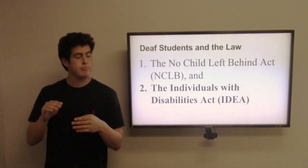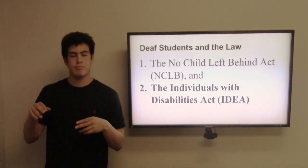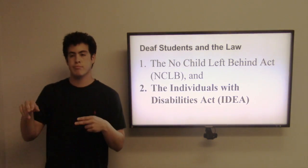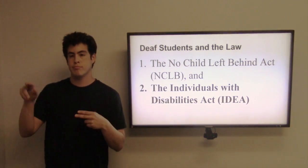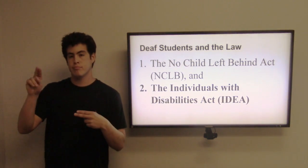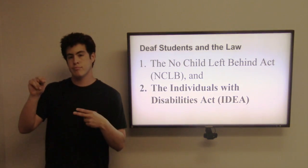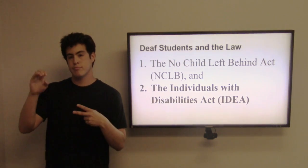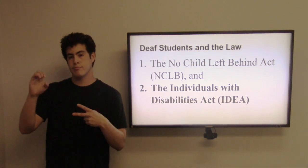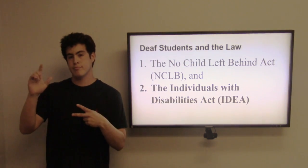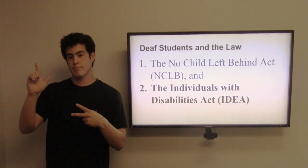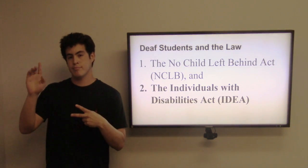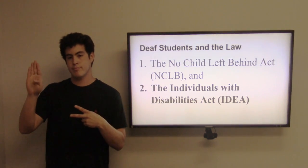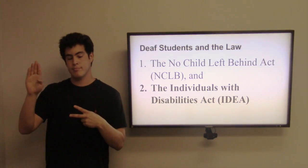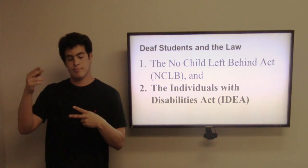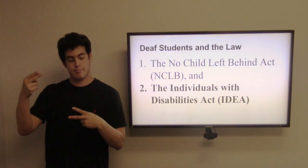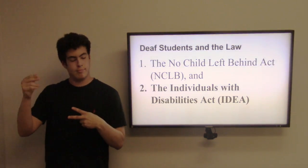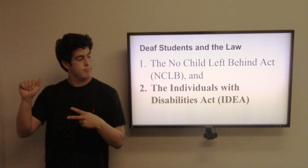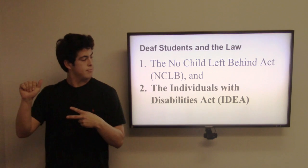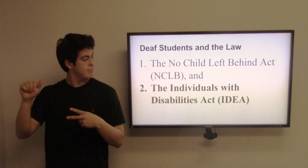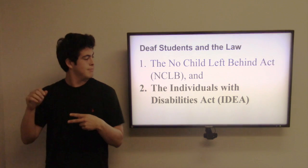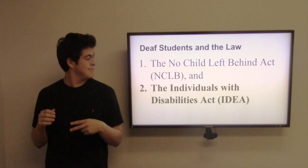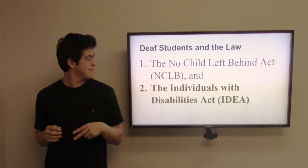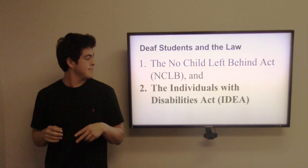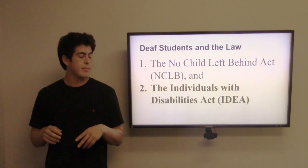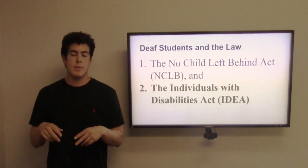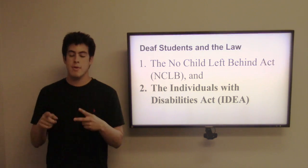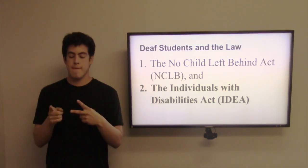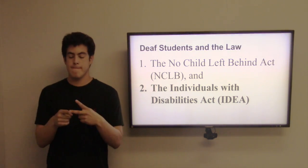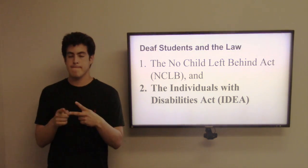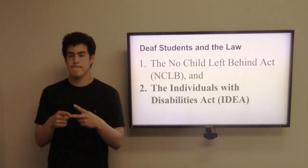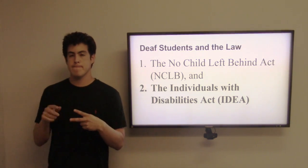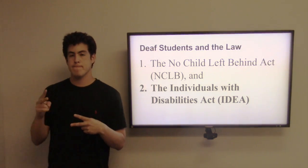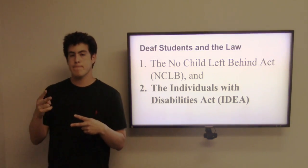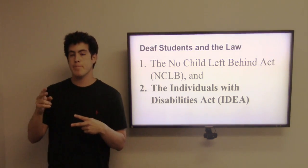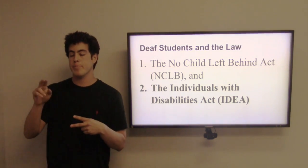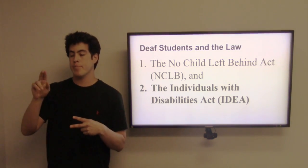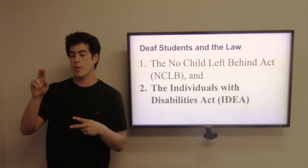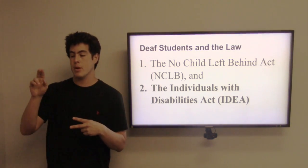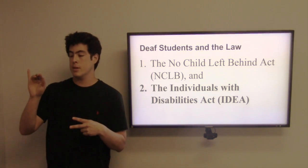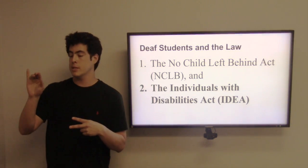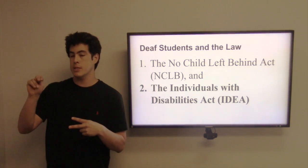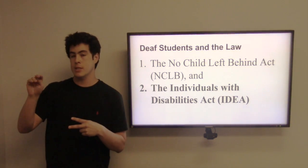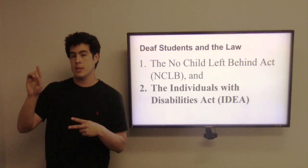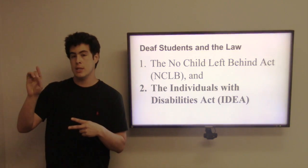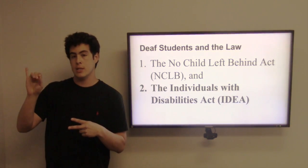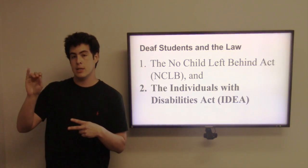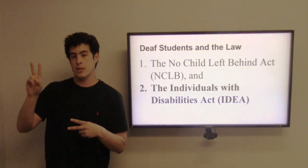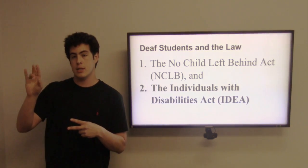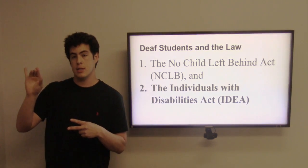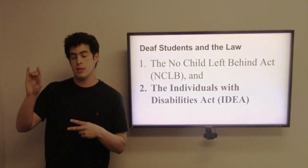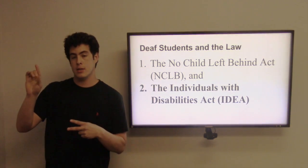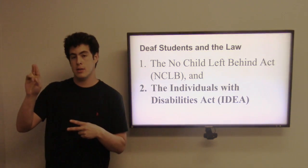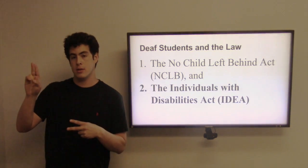Which is abbreviated NCLB. The second law is the Individuals with Disabilities Act.